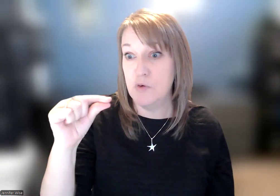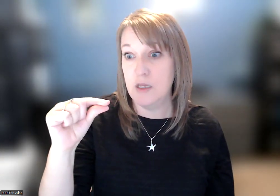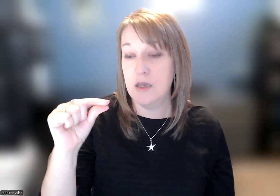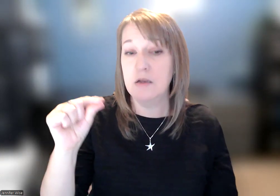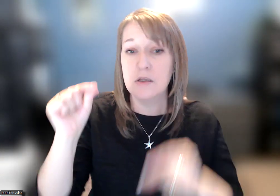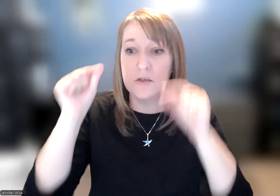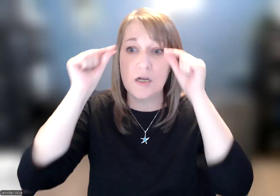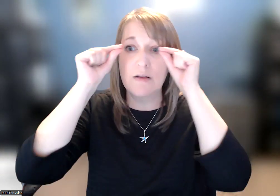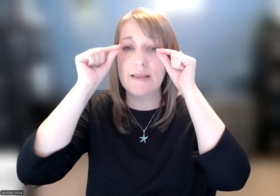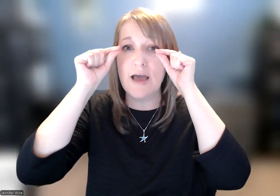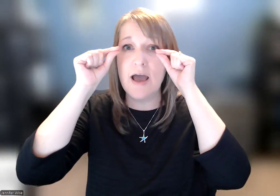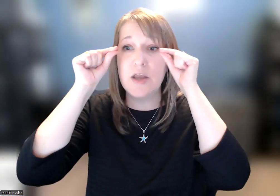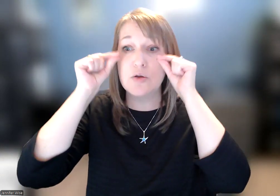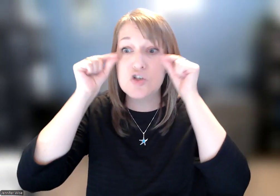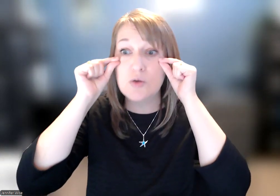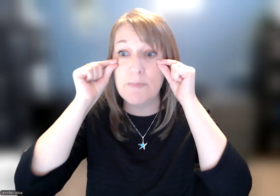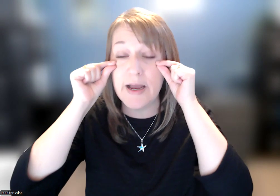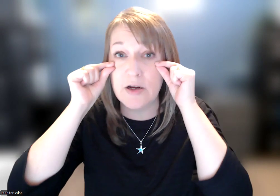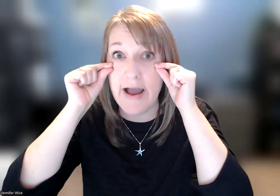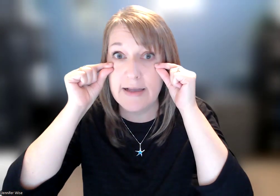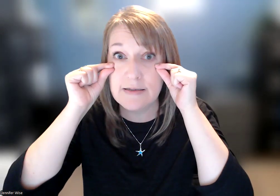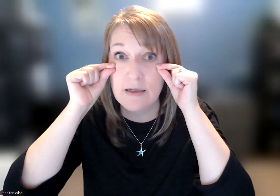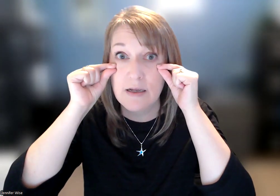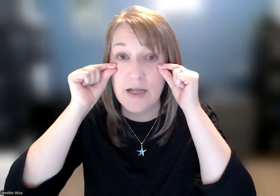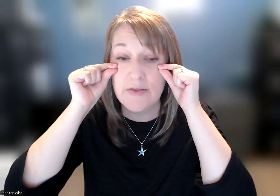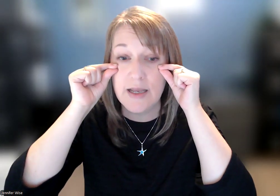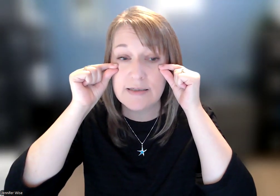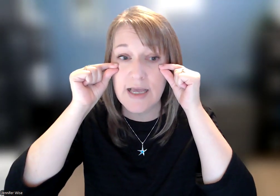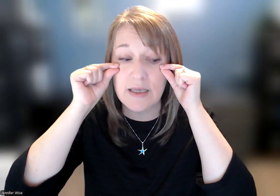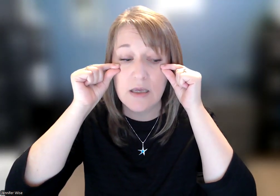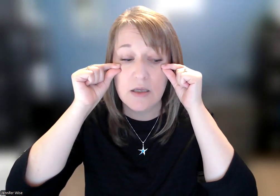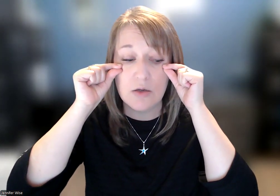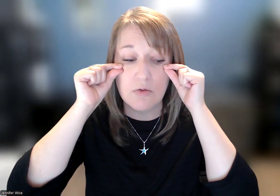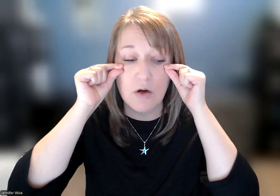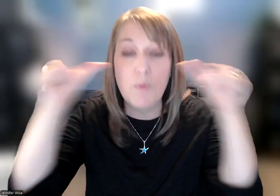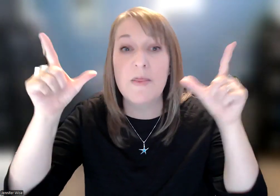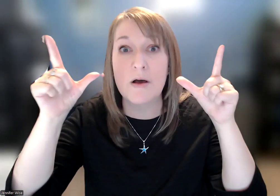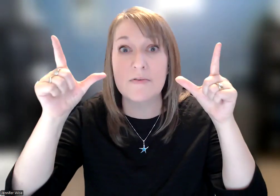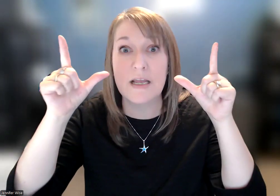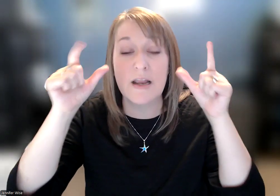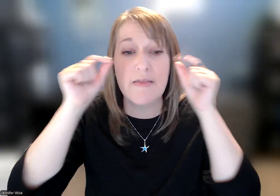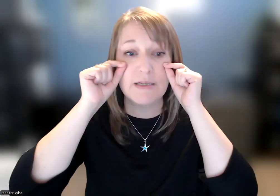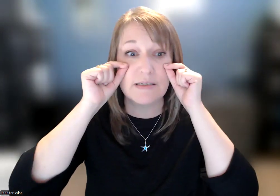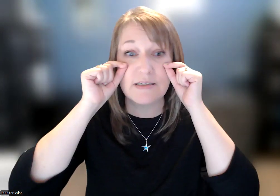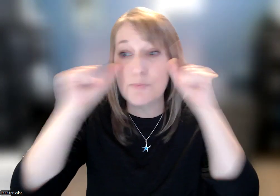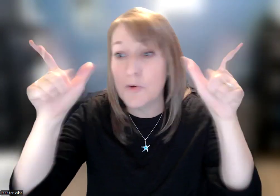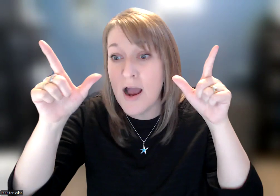moving it. You start like that and you do it by your eyes. And then it's like you open them all of a sudden, and that means